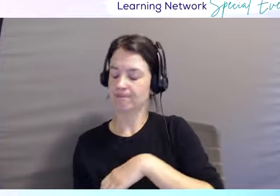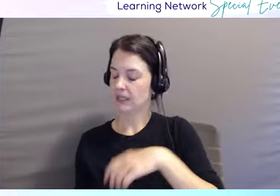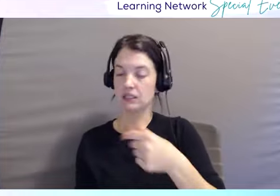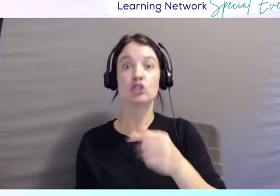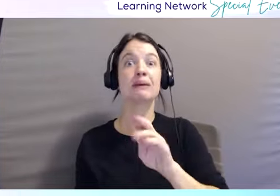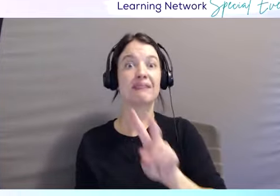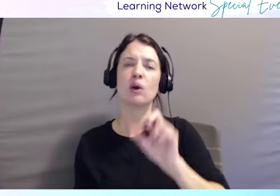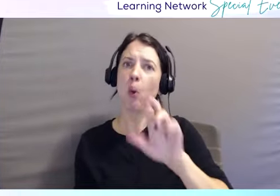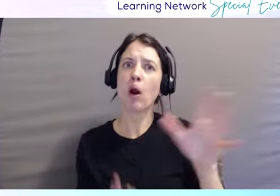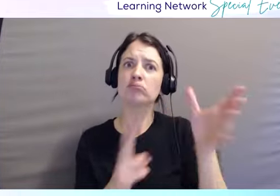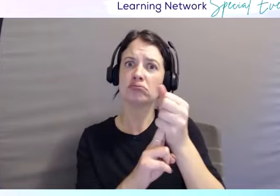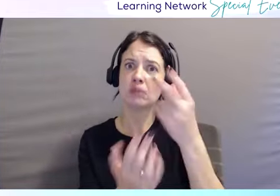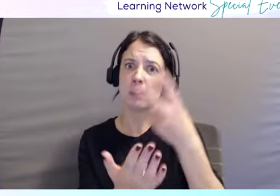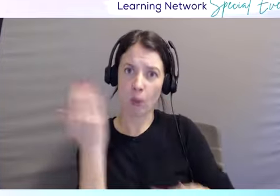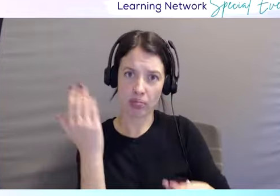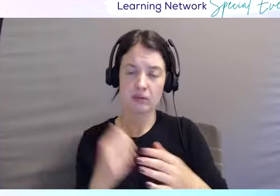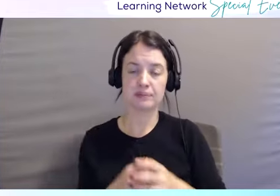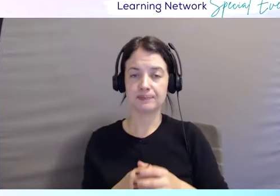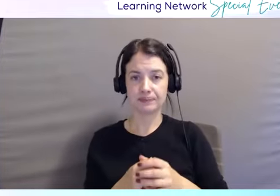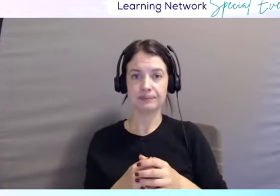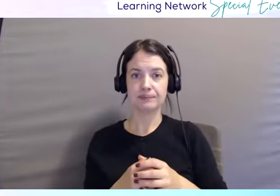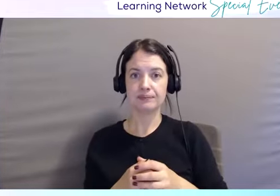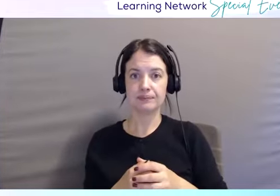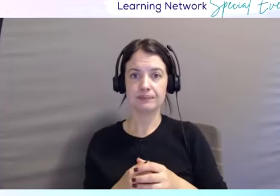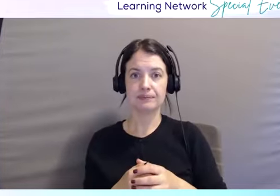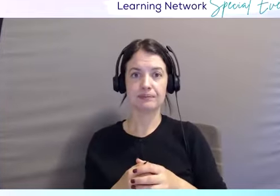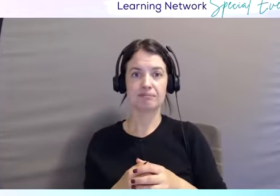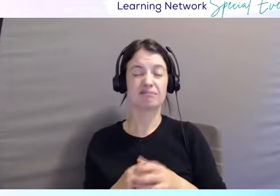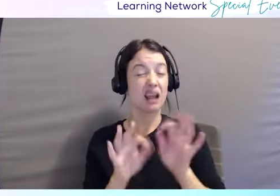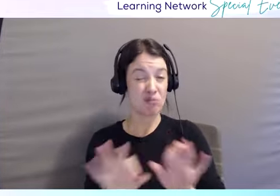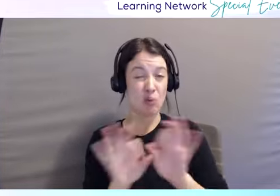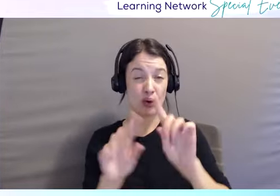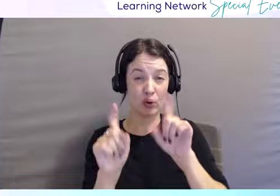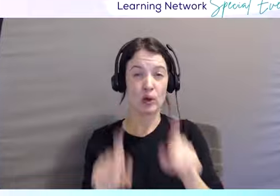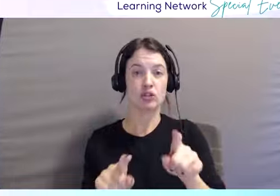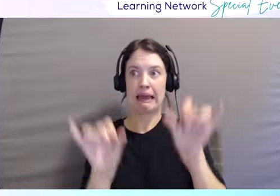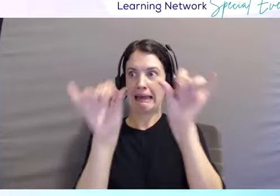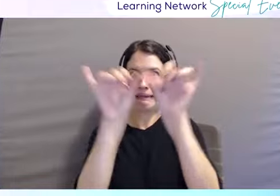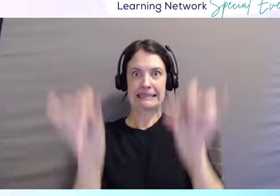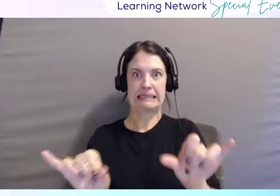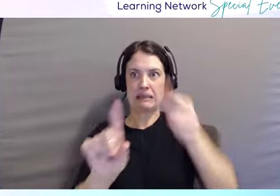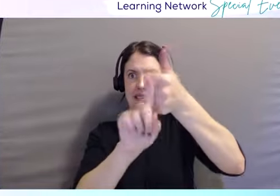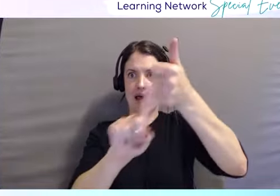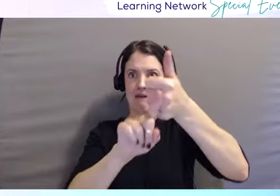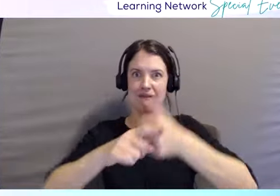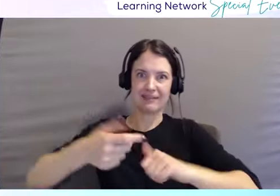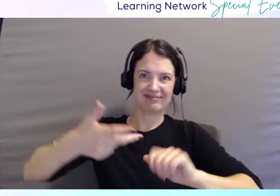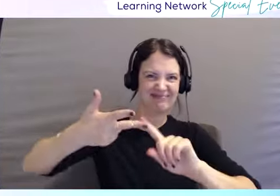And last but never least, what can we do to change the system? I've hinted so far that there are a lot